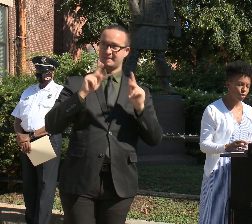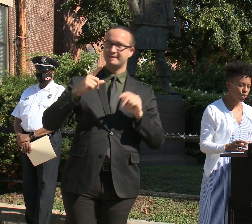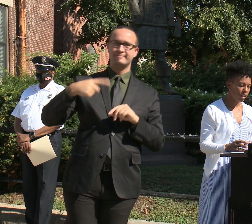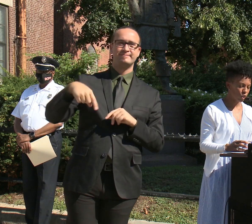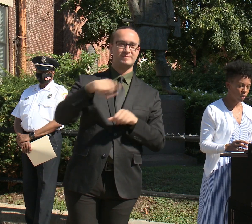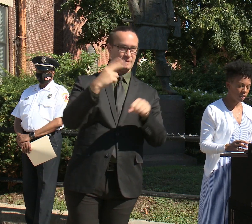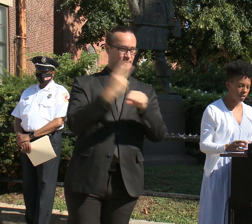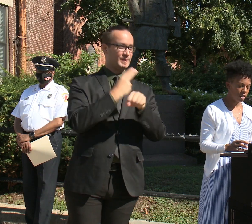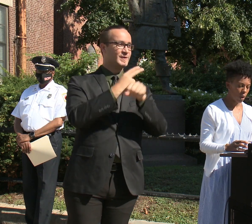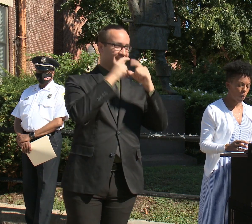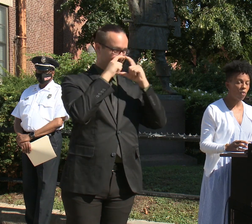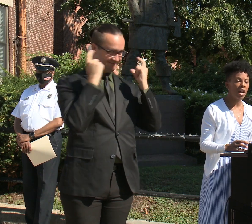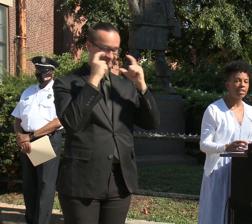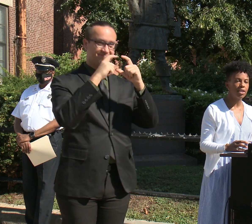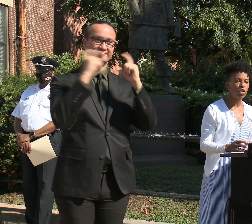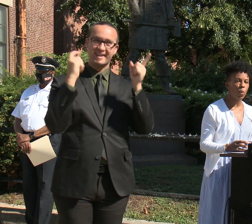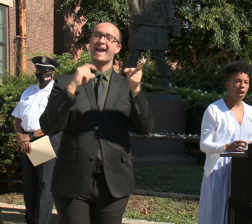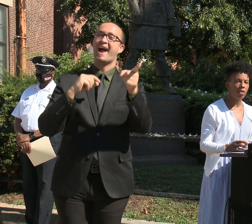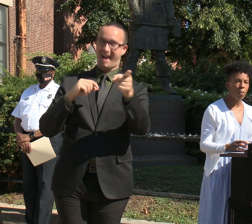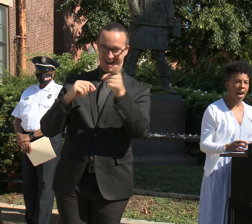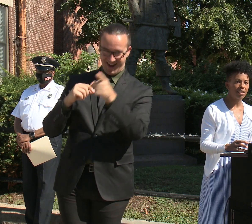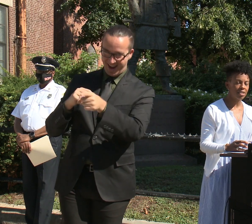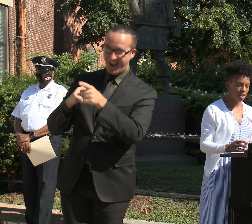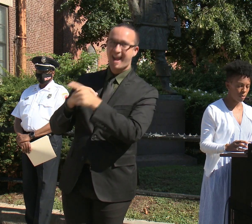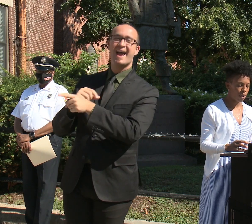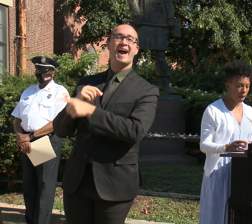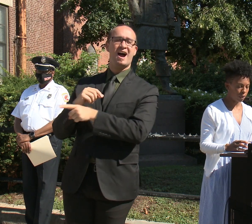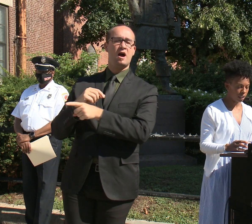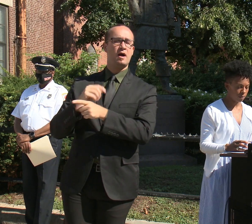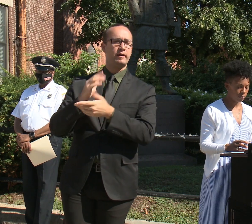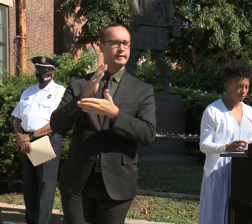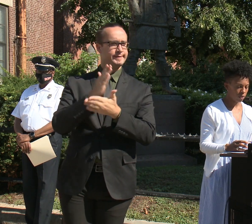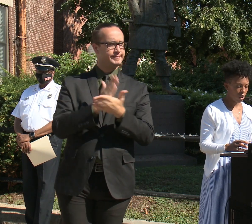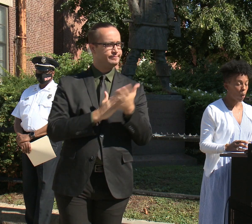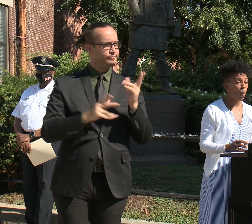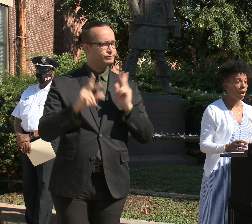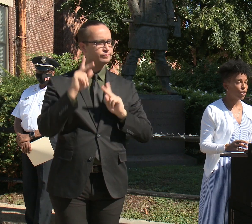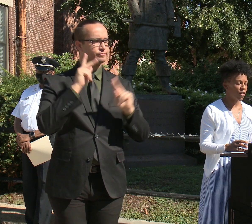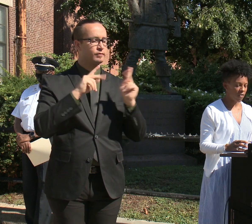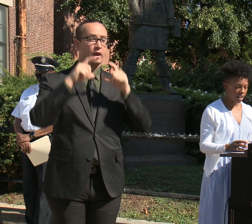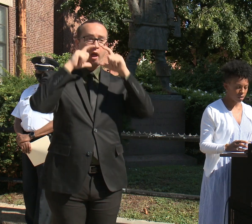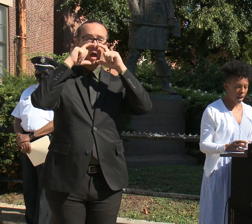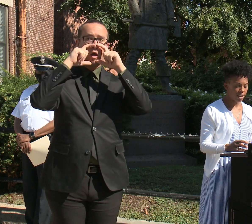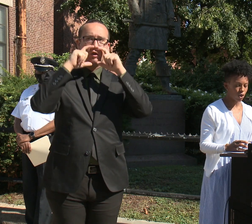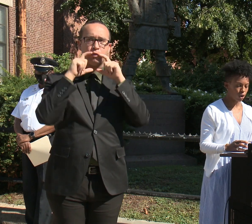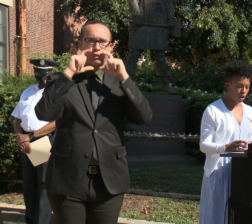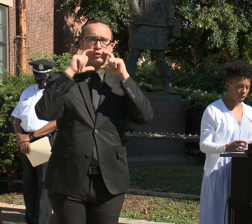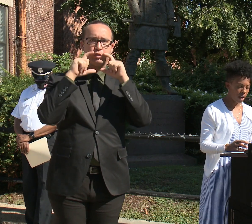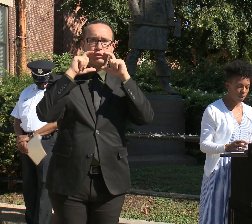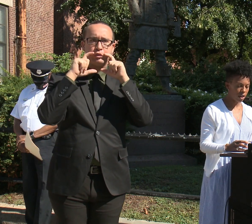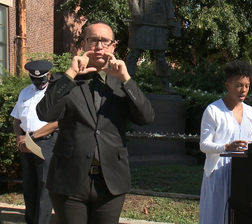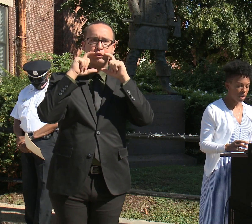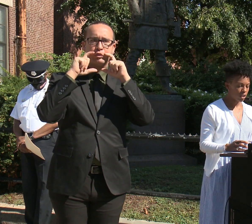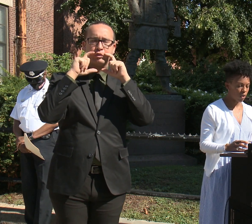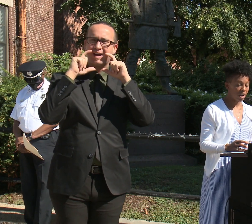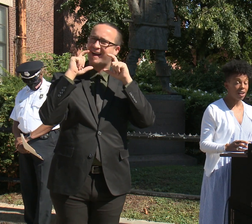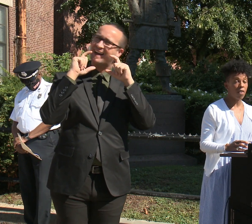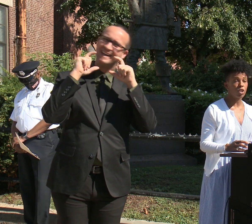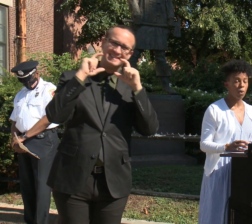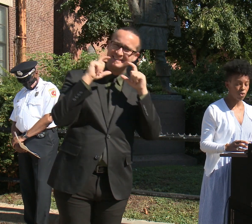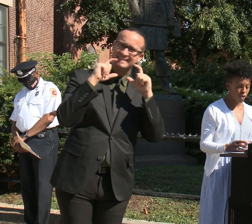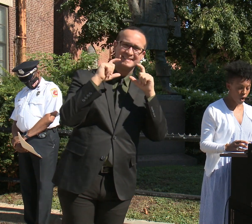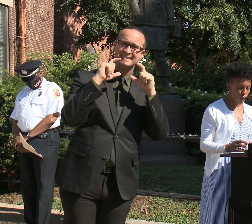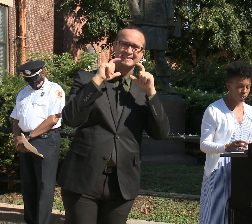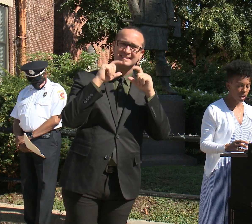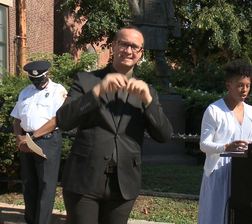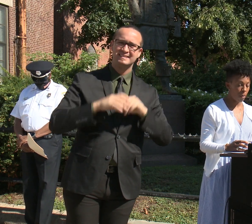I also see a trend where residents are wearing their masks improperly. Wearing your face mask or cloth covering so that it